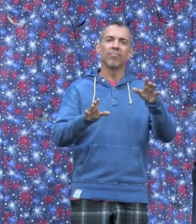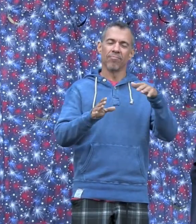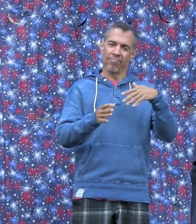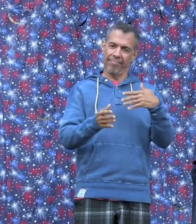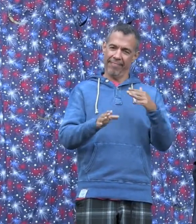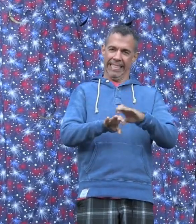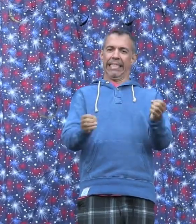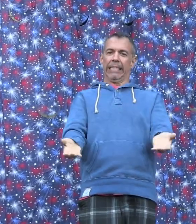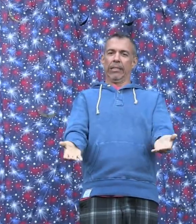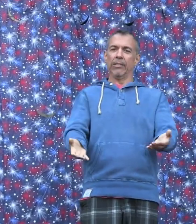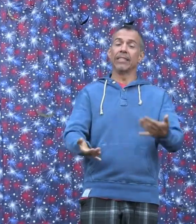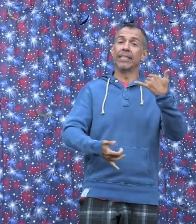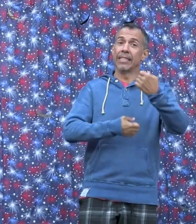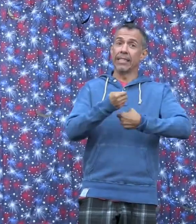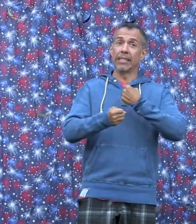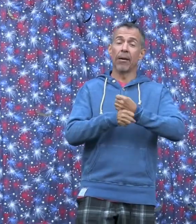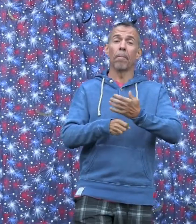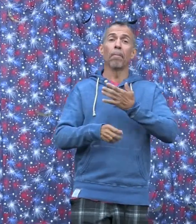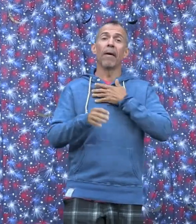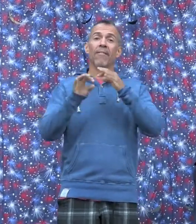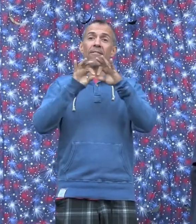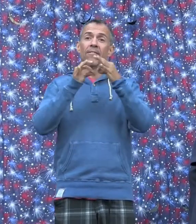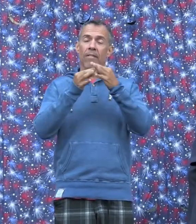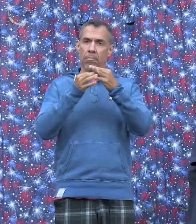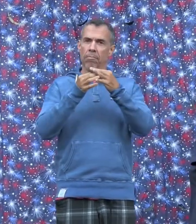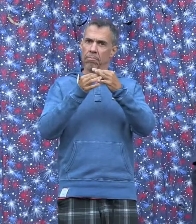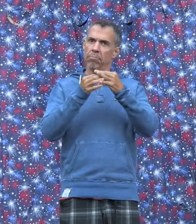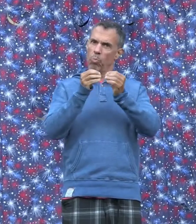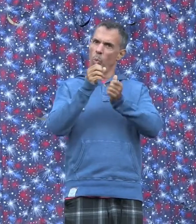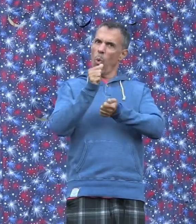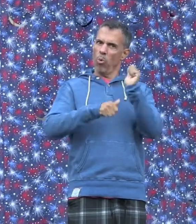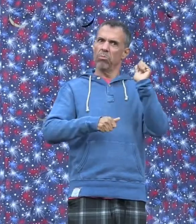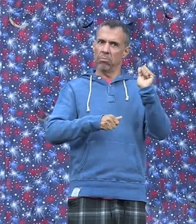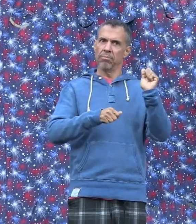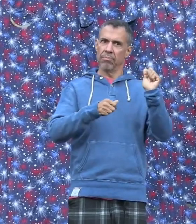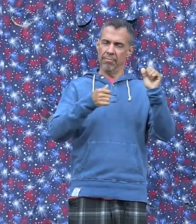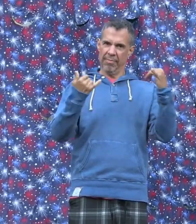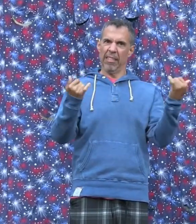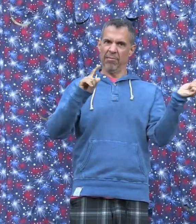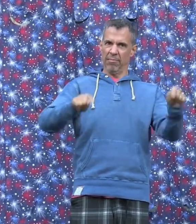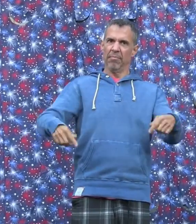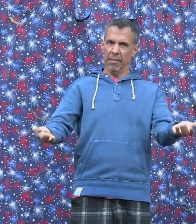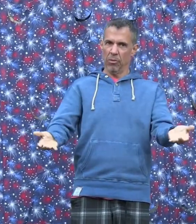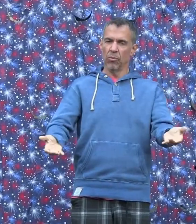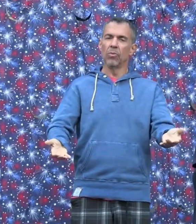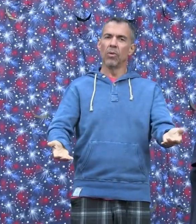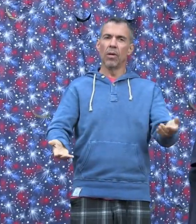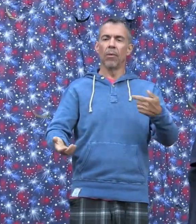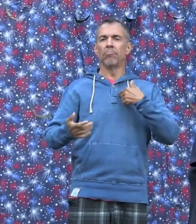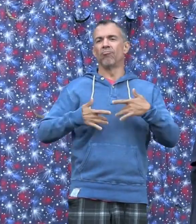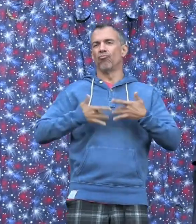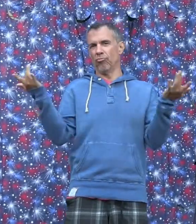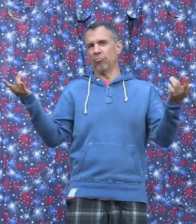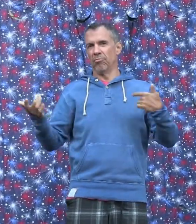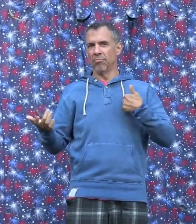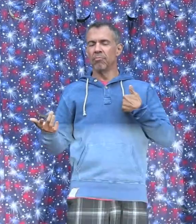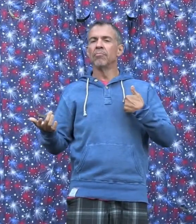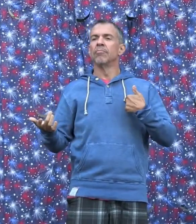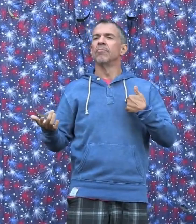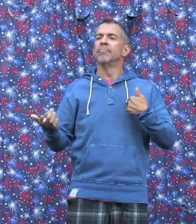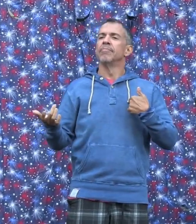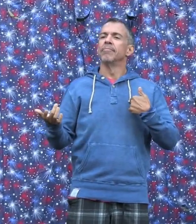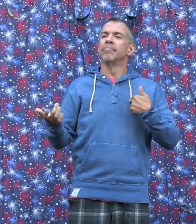here. And this year, most of my family's here. And I'm thrilled with that